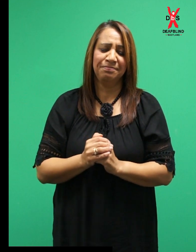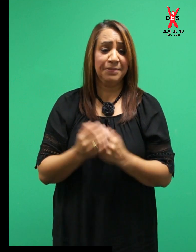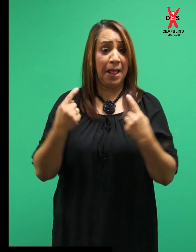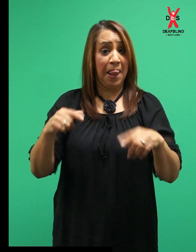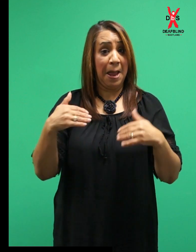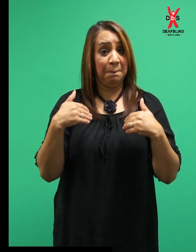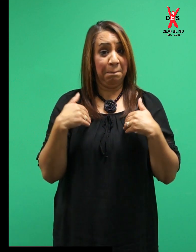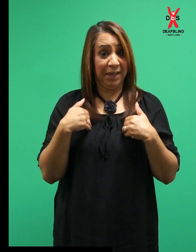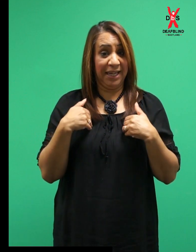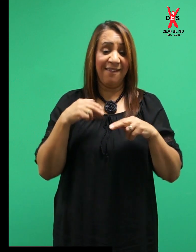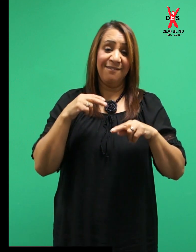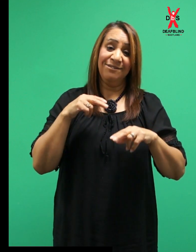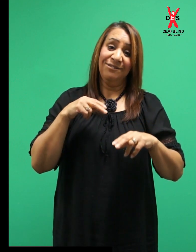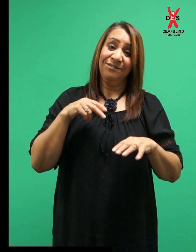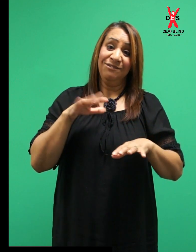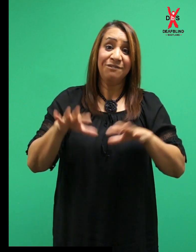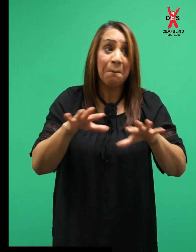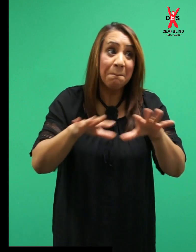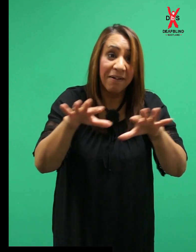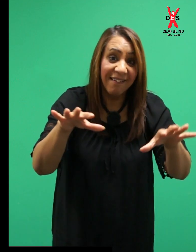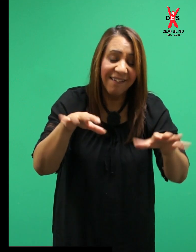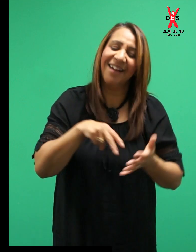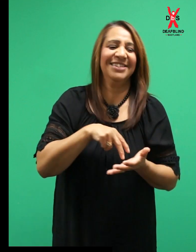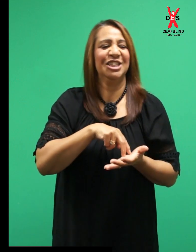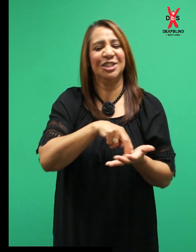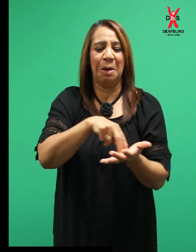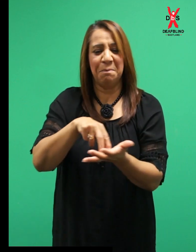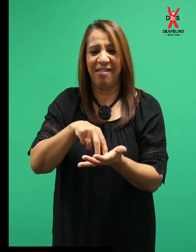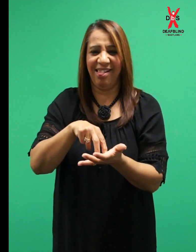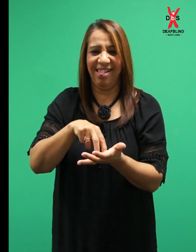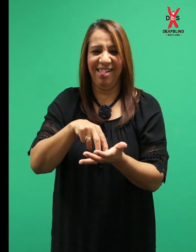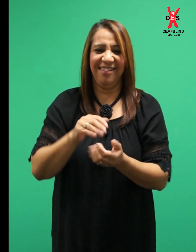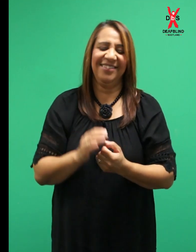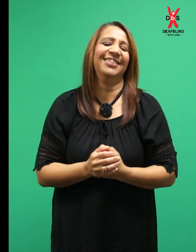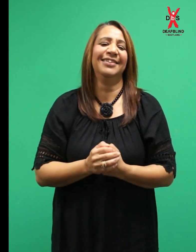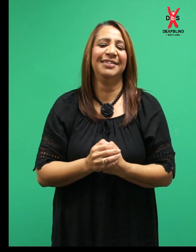So let me bumble and stumble.